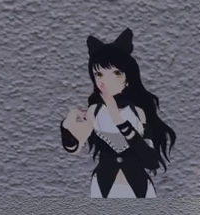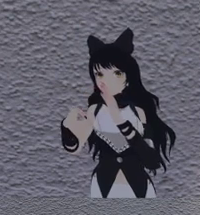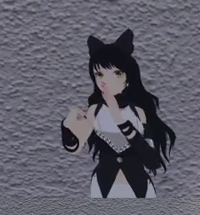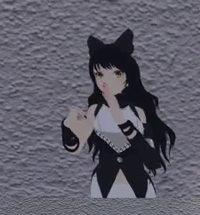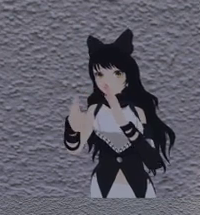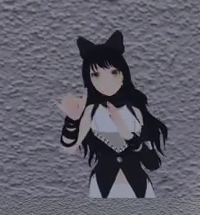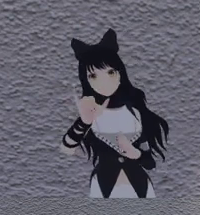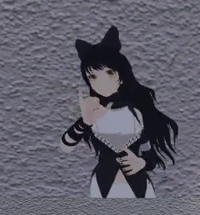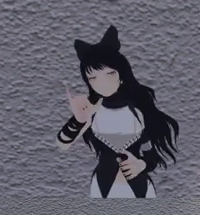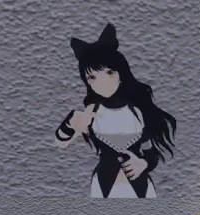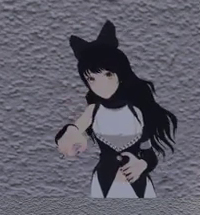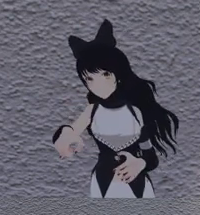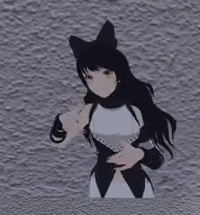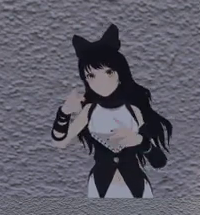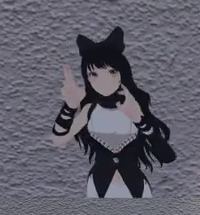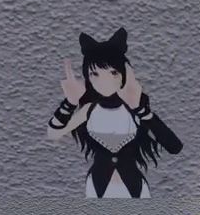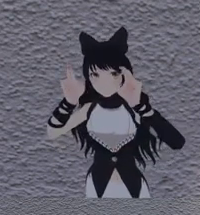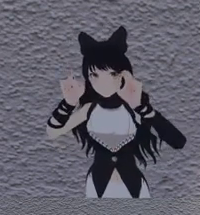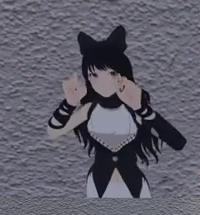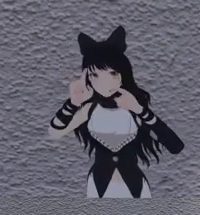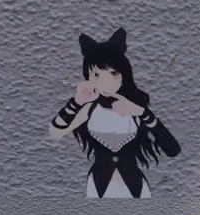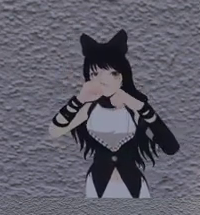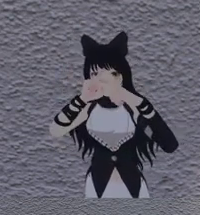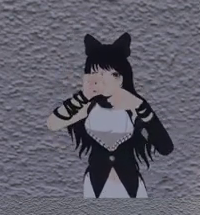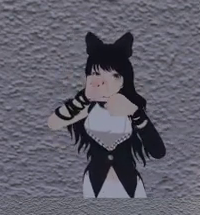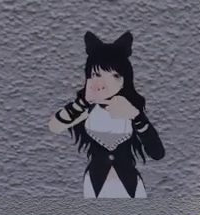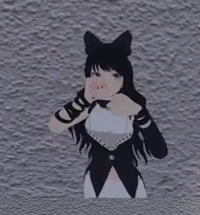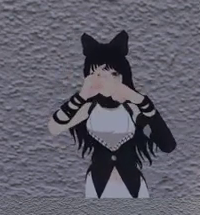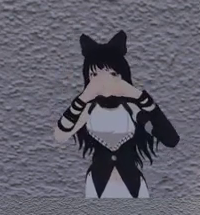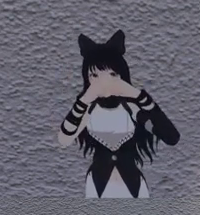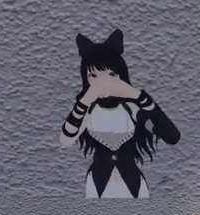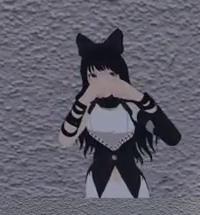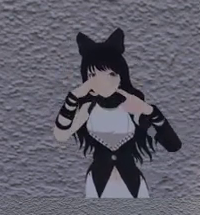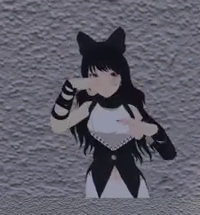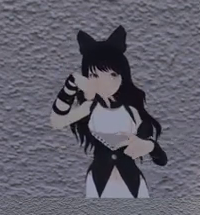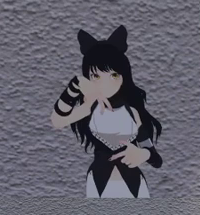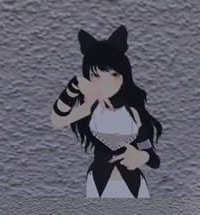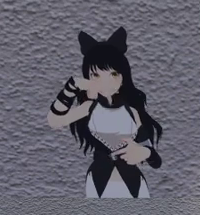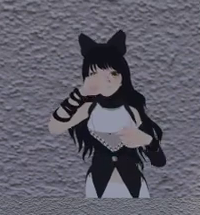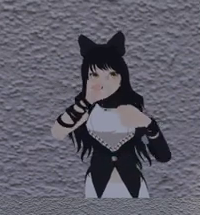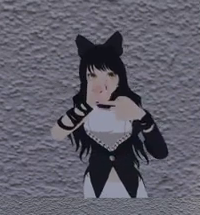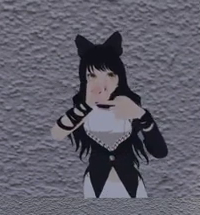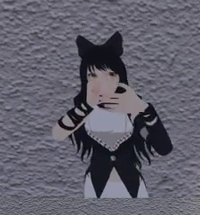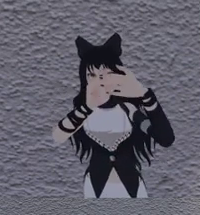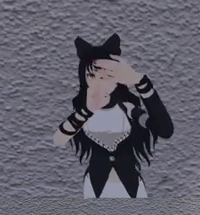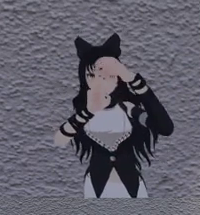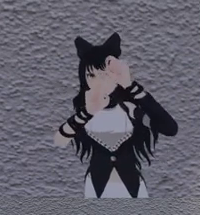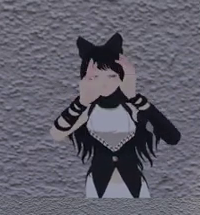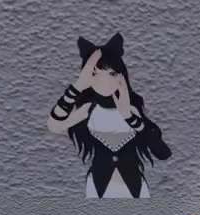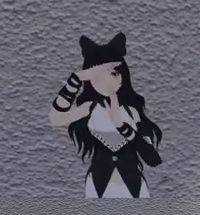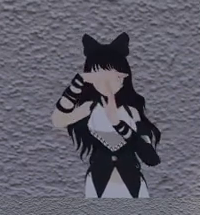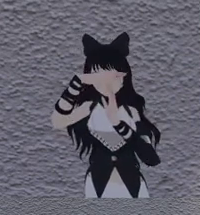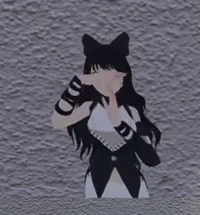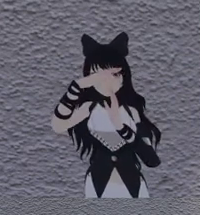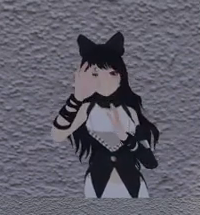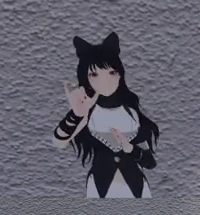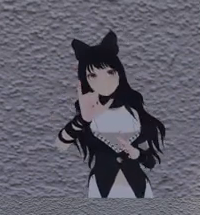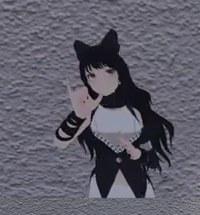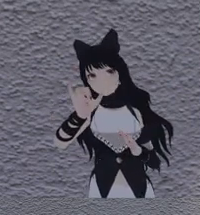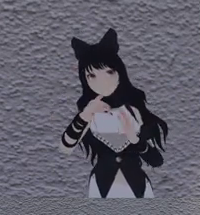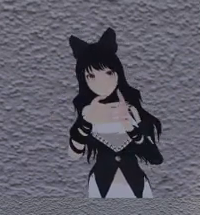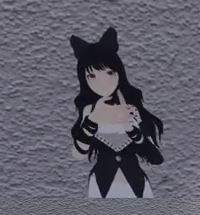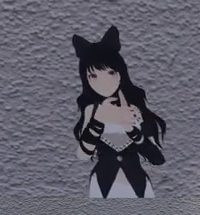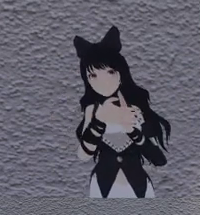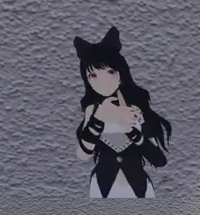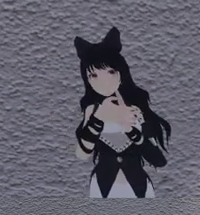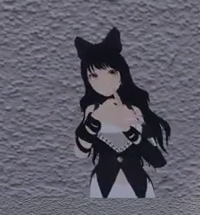That's the sign. Skill. Just the same. So when you're saying you are an expert, you can just say you're skilled.